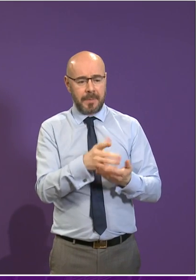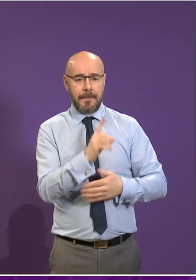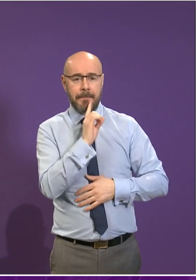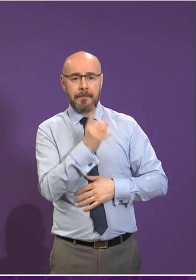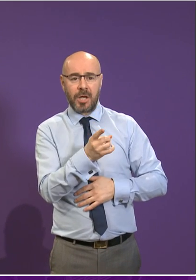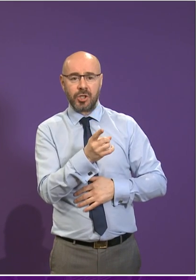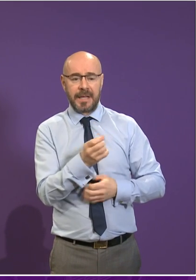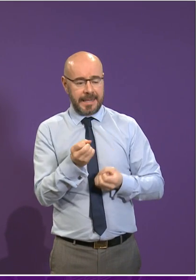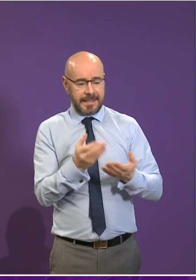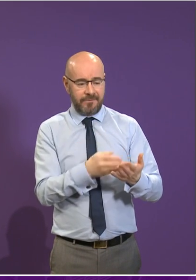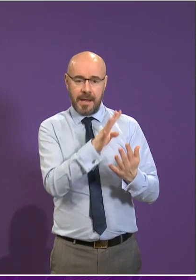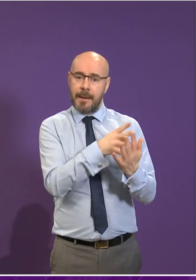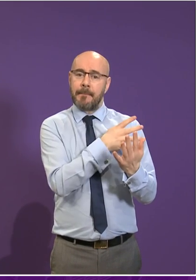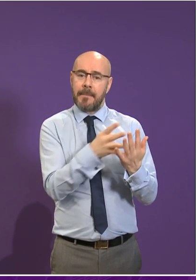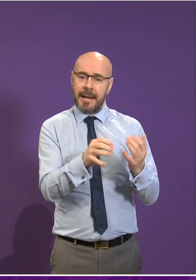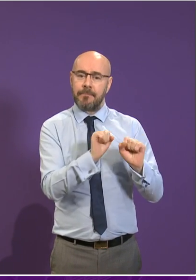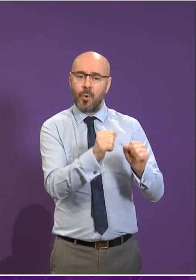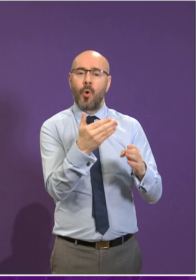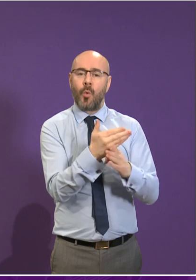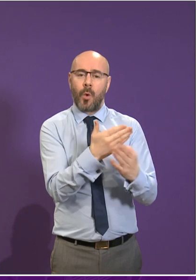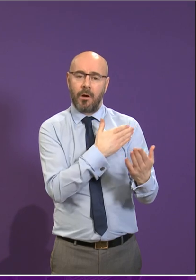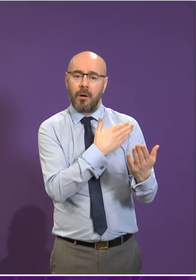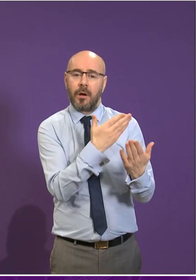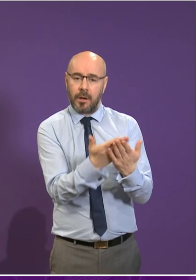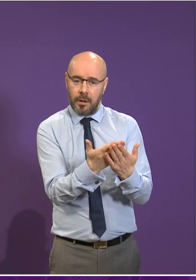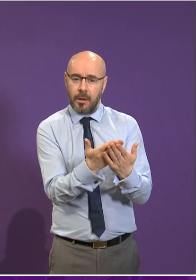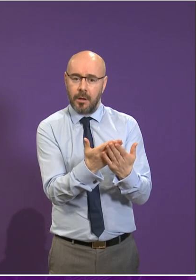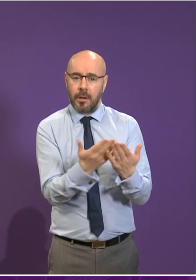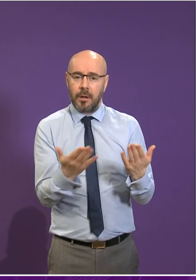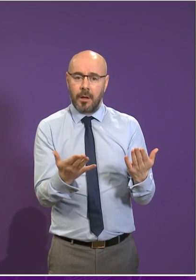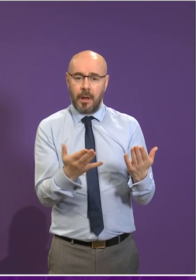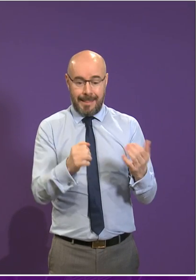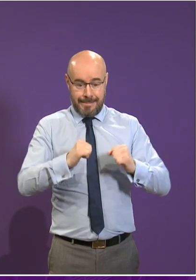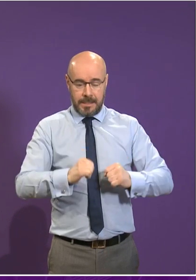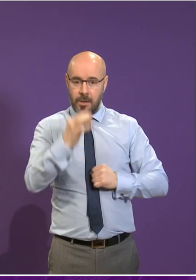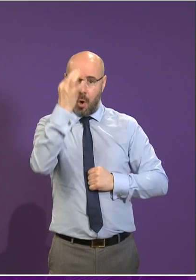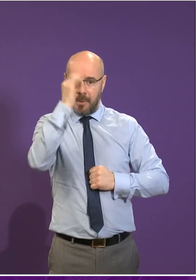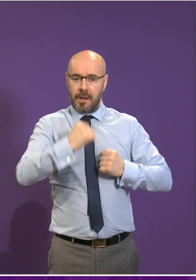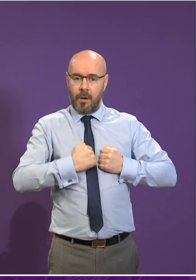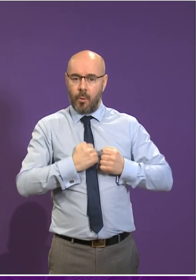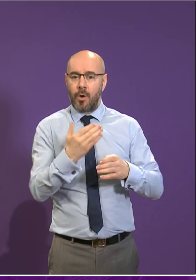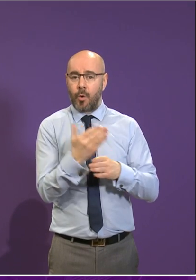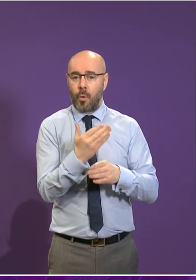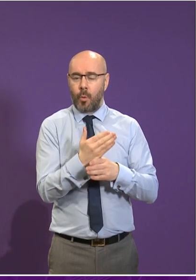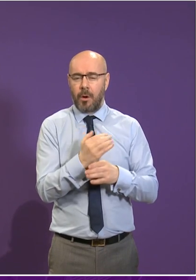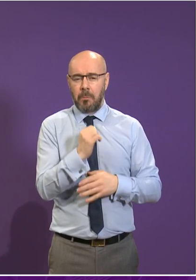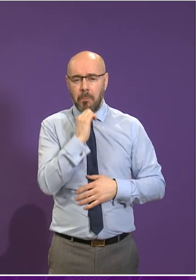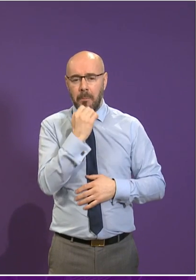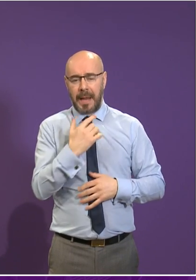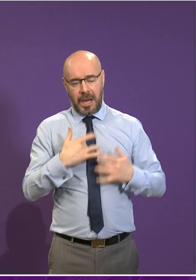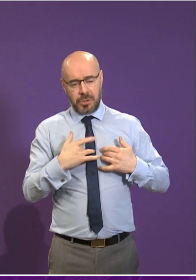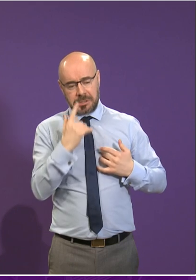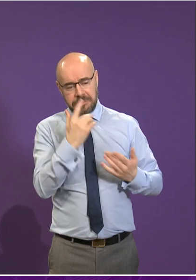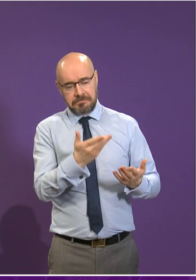disability delivery plan and the work that's being done on that, and specifically on the work of this committee. We're very interested in